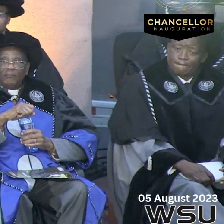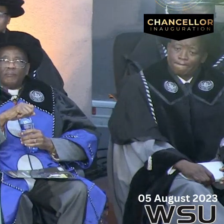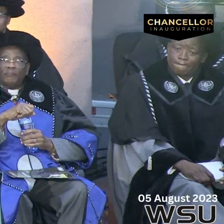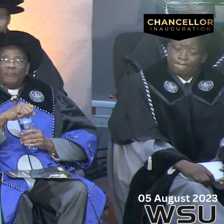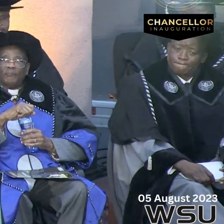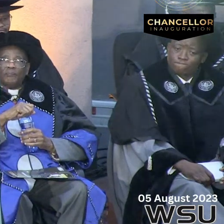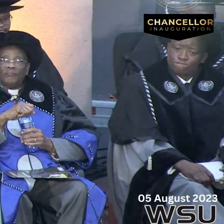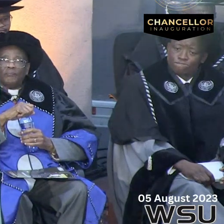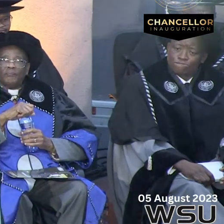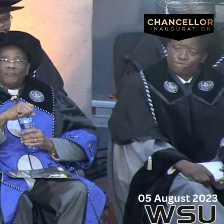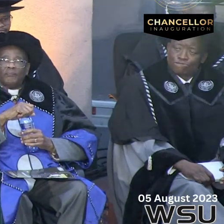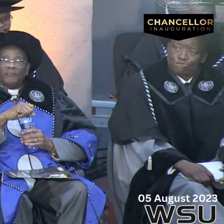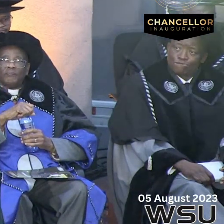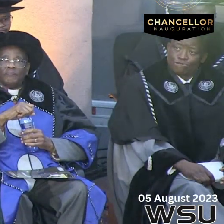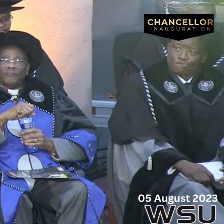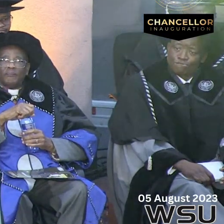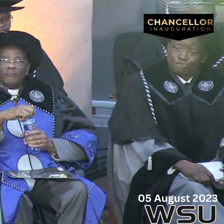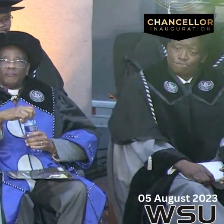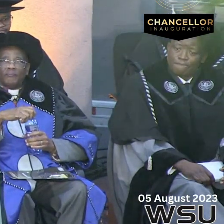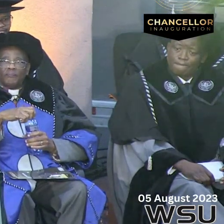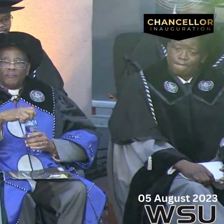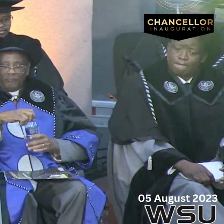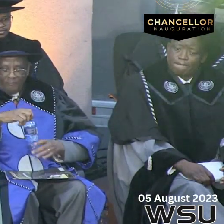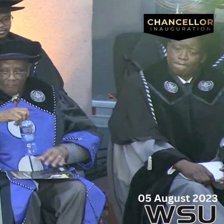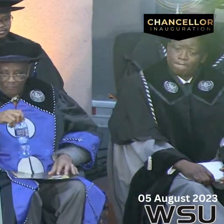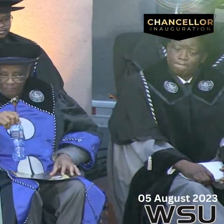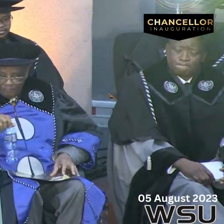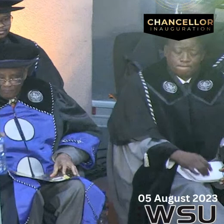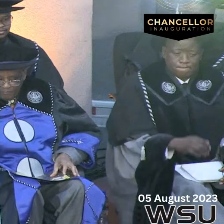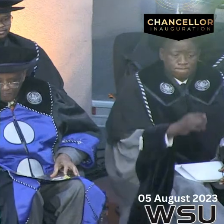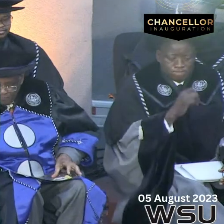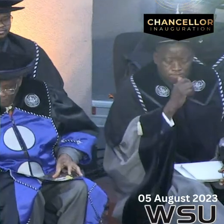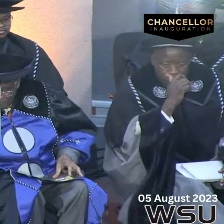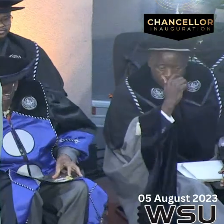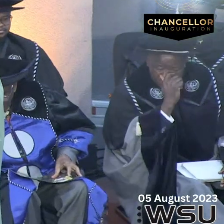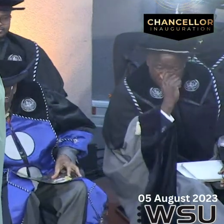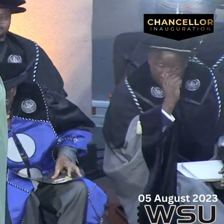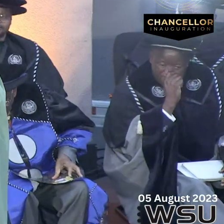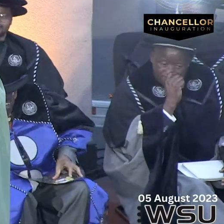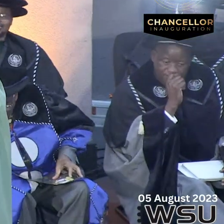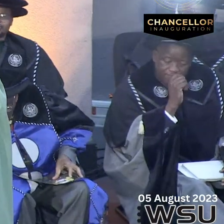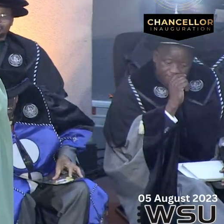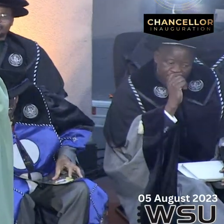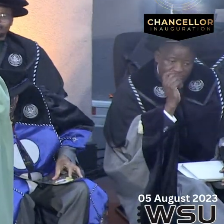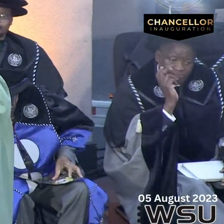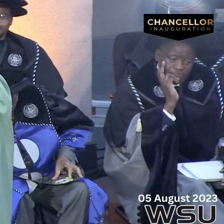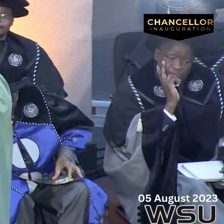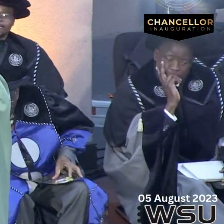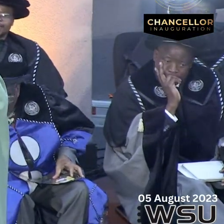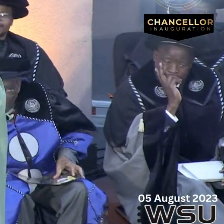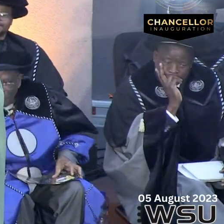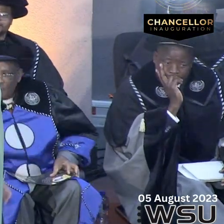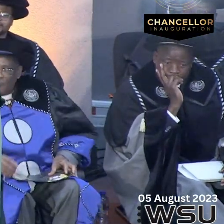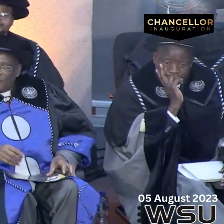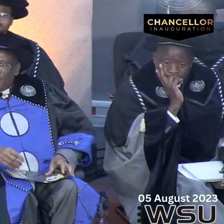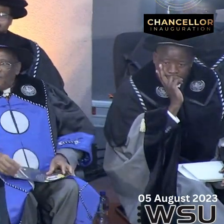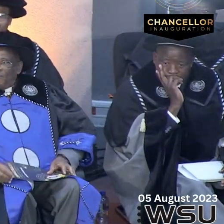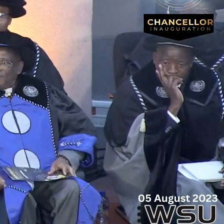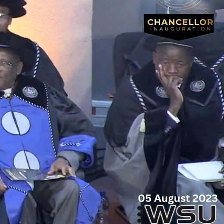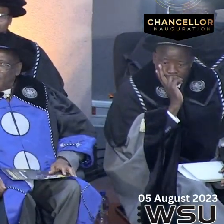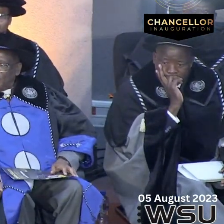I have great memories of this university. Even this very auditorium, I used